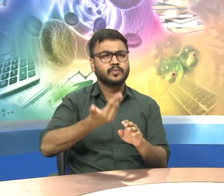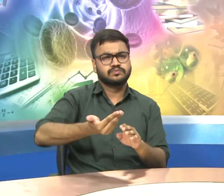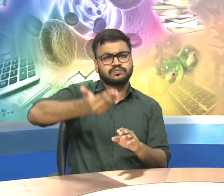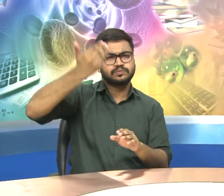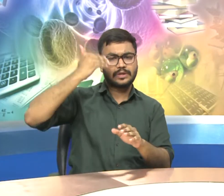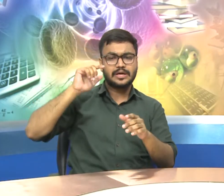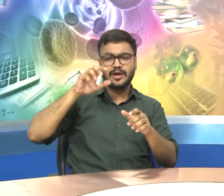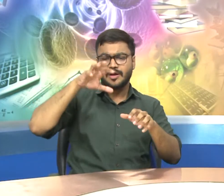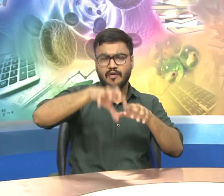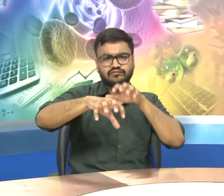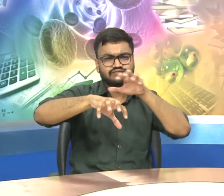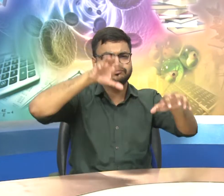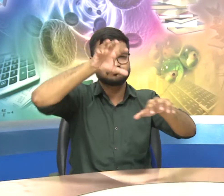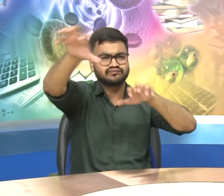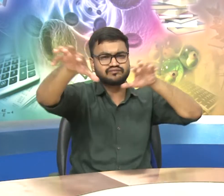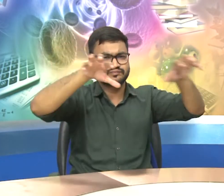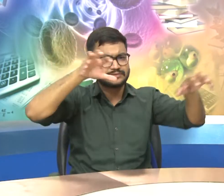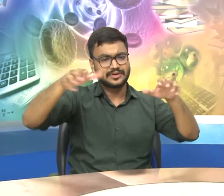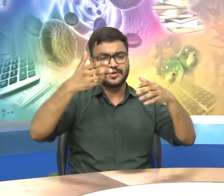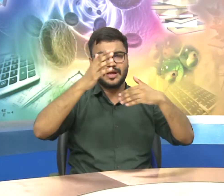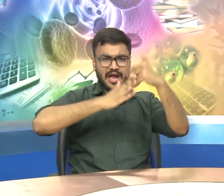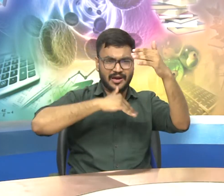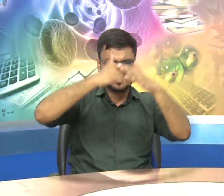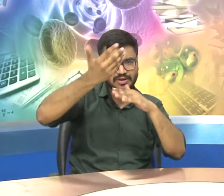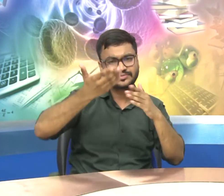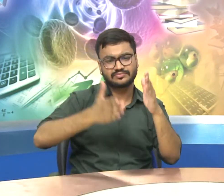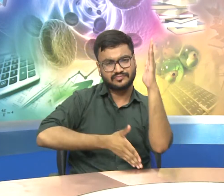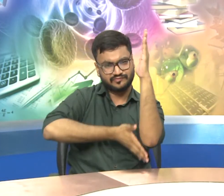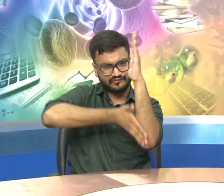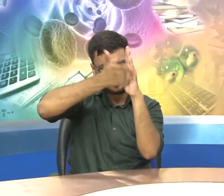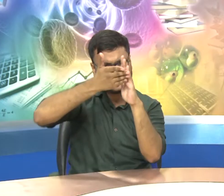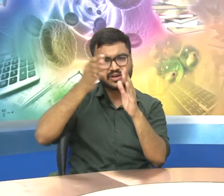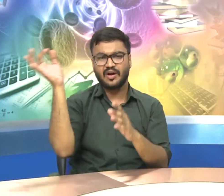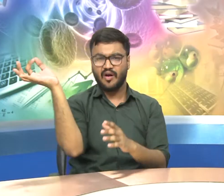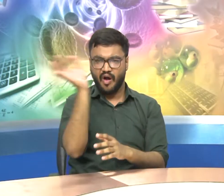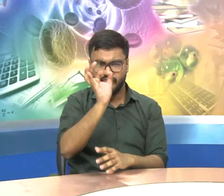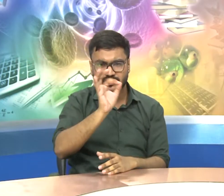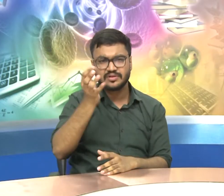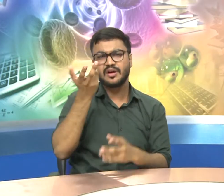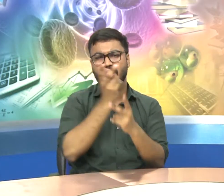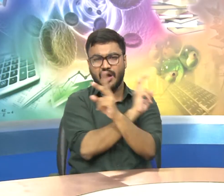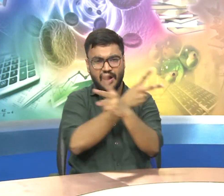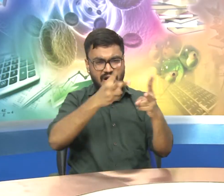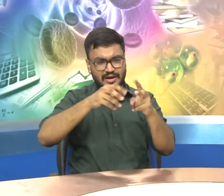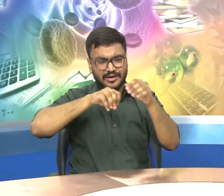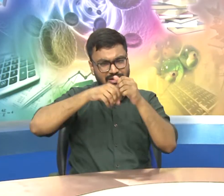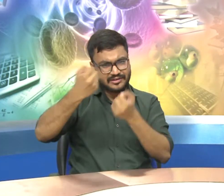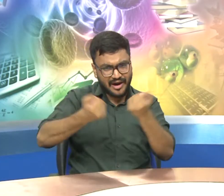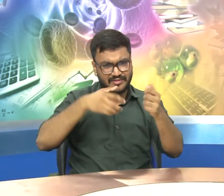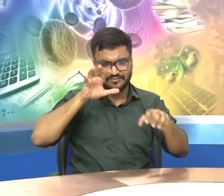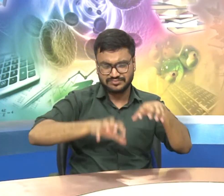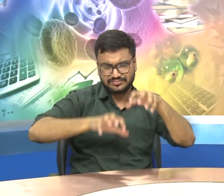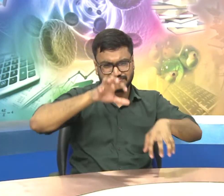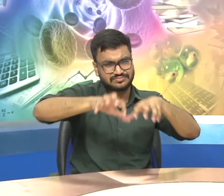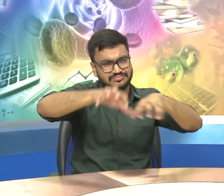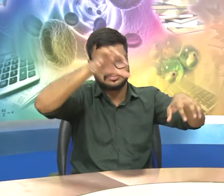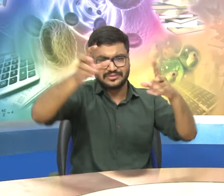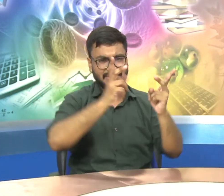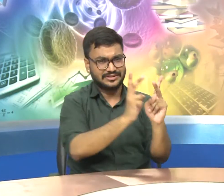After the Industrial Revolution, in the 19th century, many factories